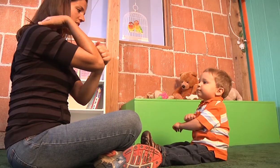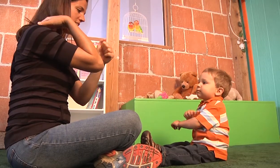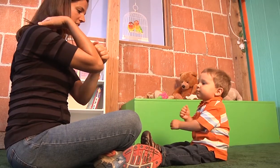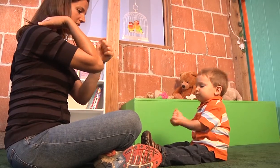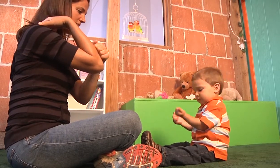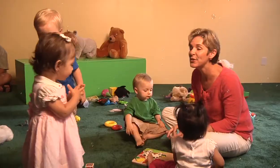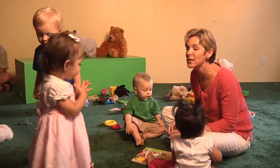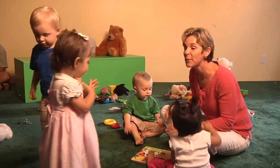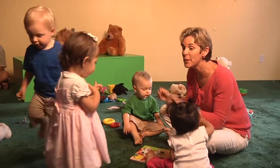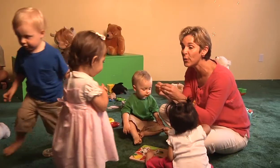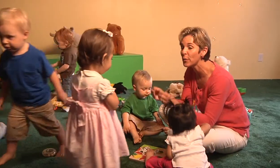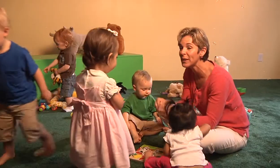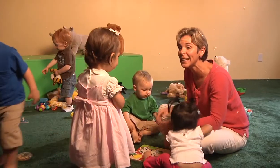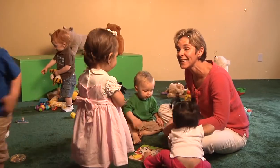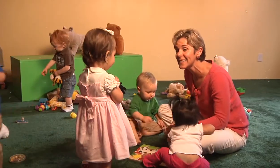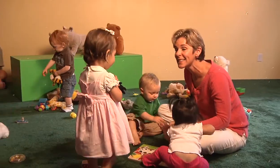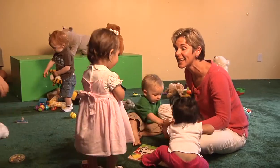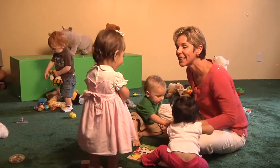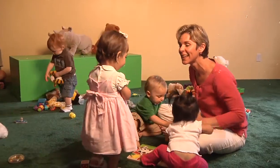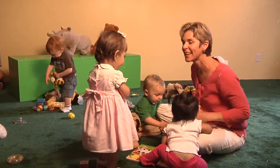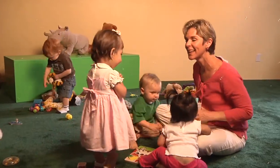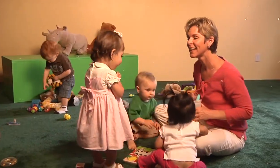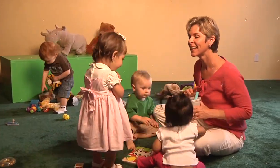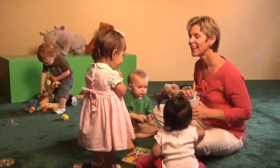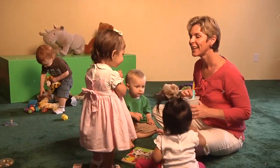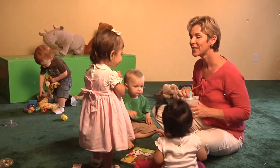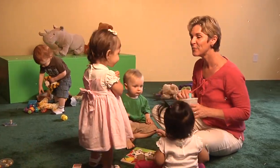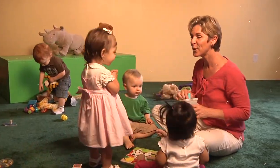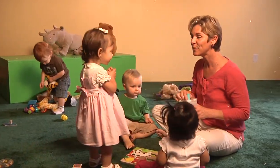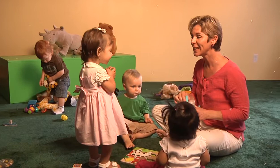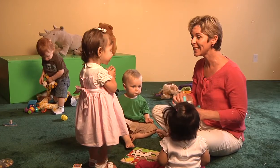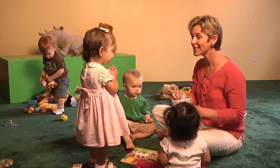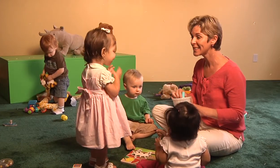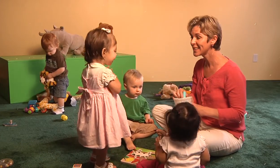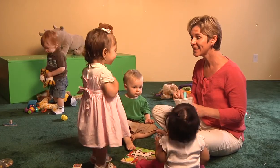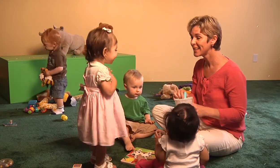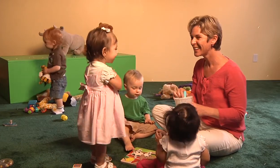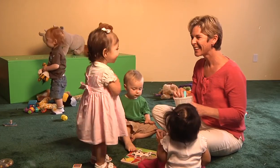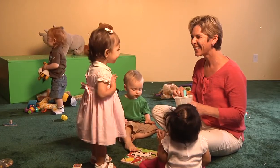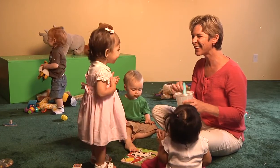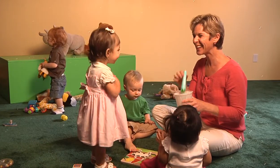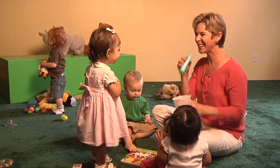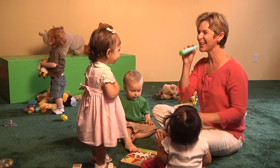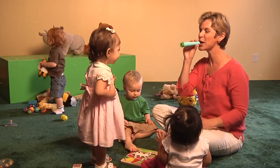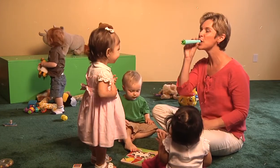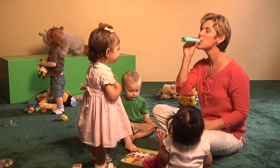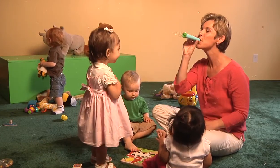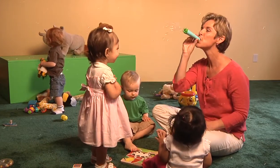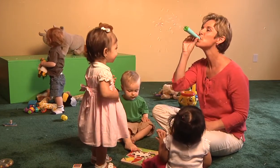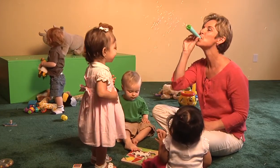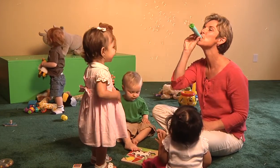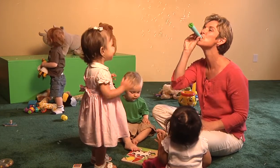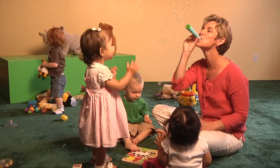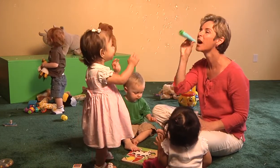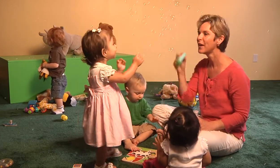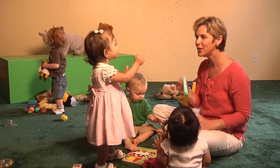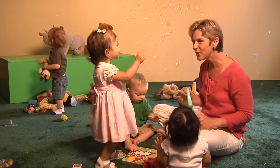baby. To teach the sign for more, try using the sign with many different things your baby loves, such as with